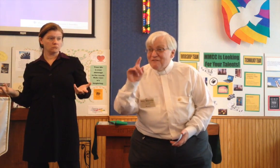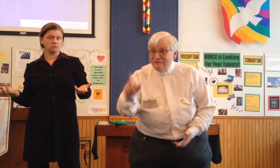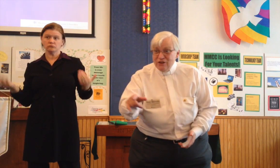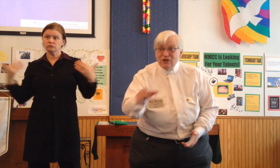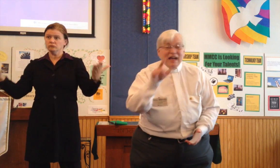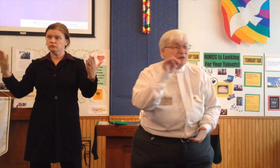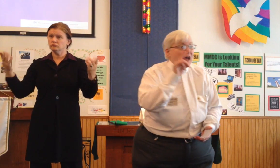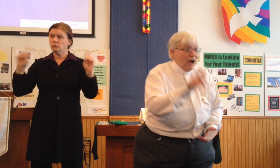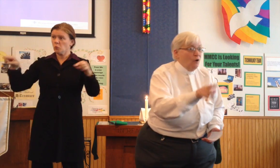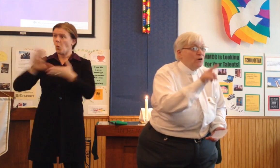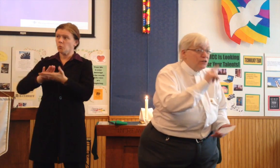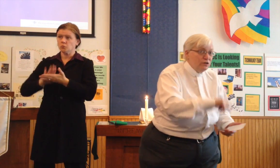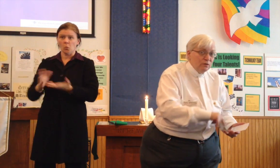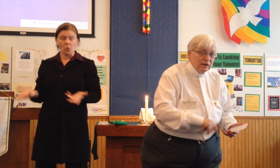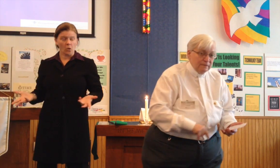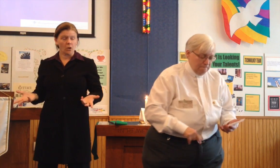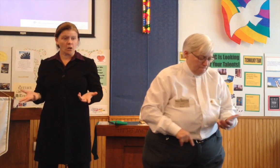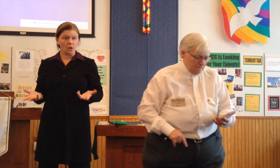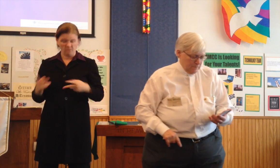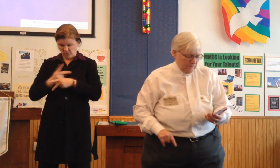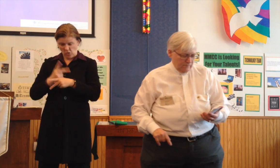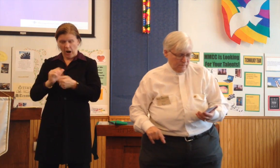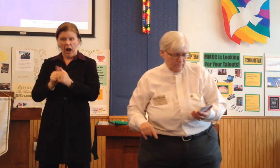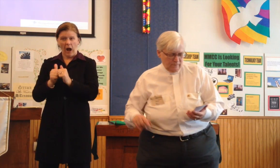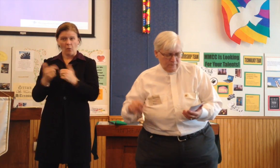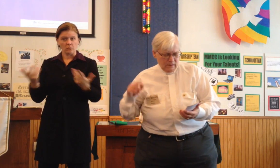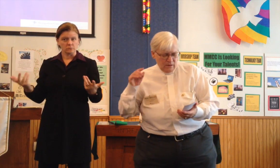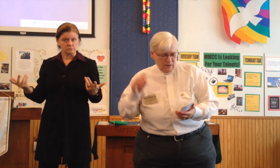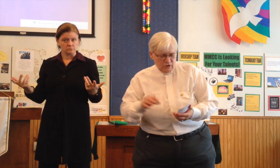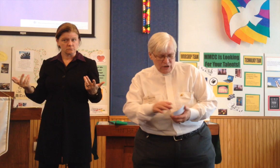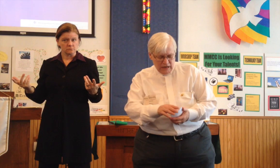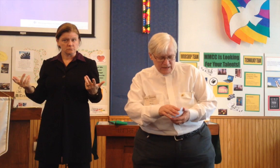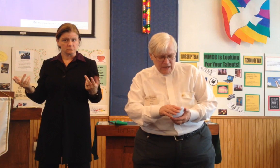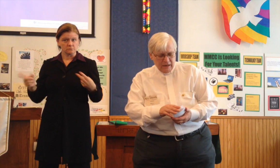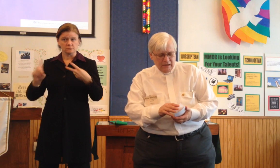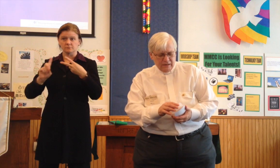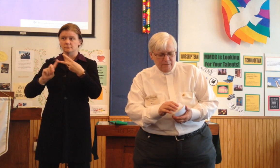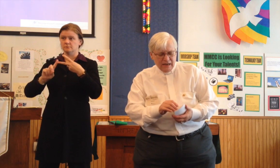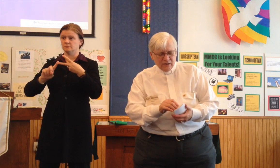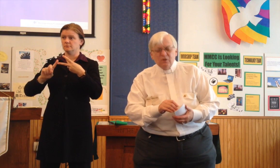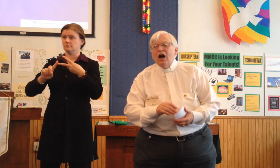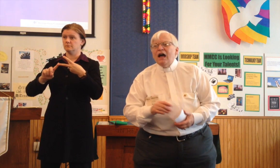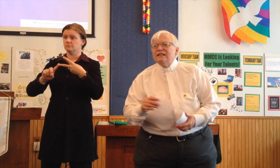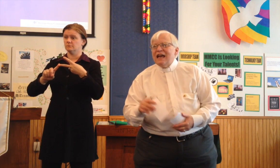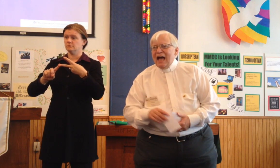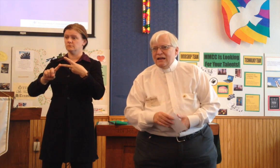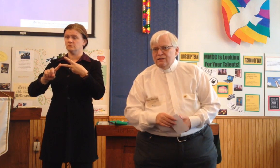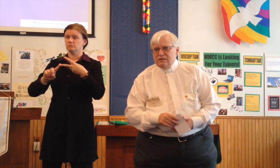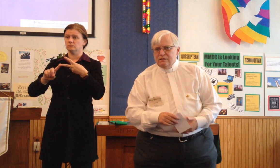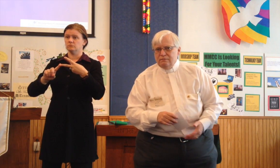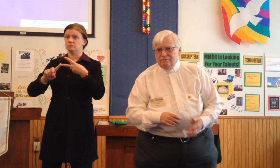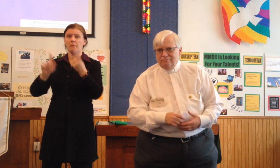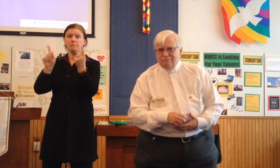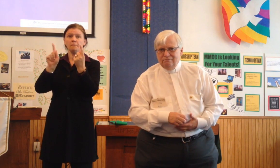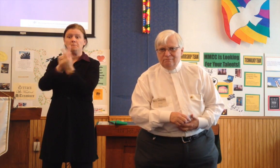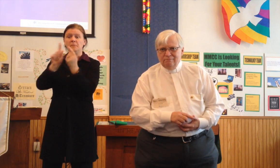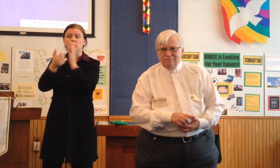Start figuring out how to do it. Do you need to make some